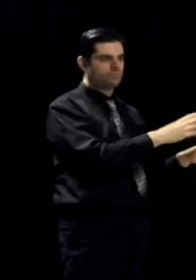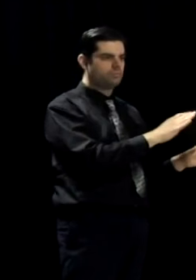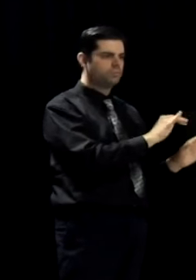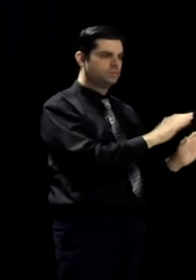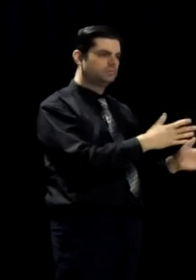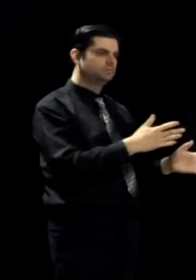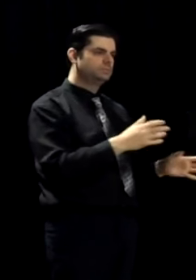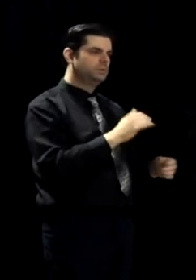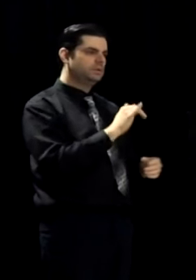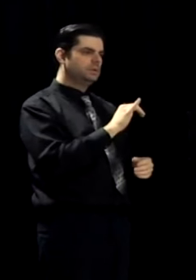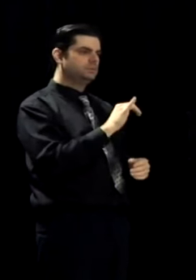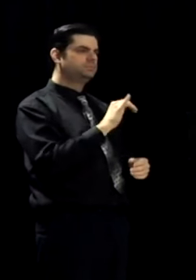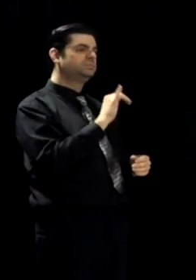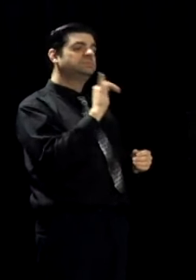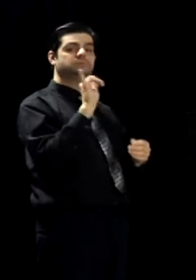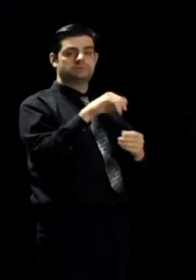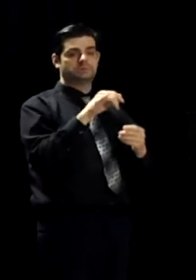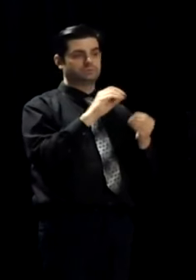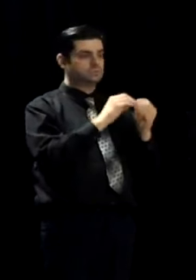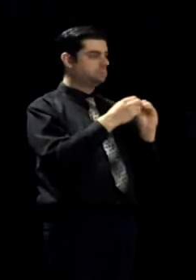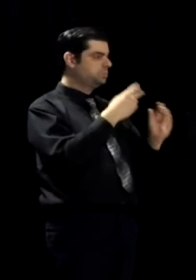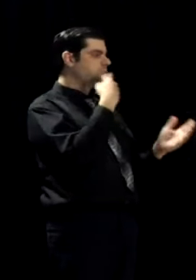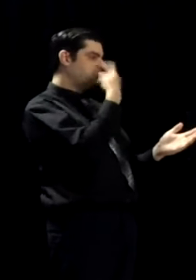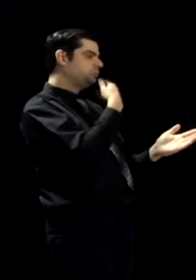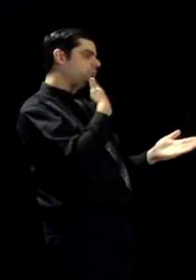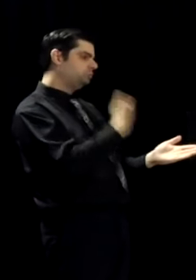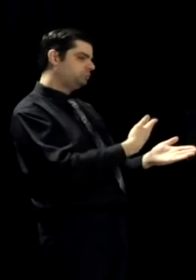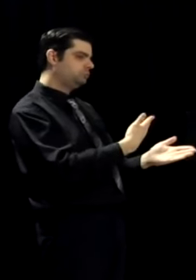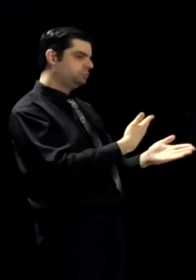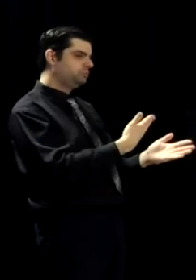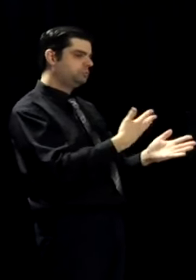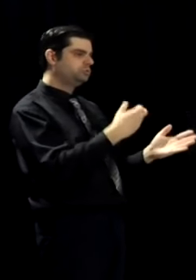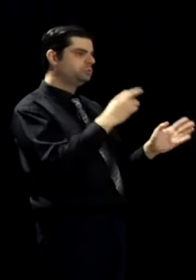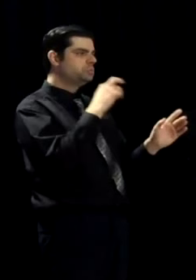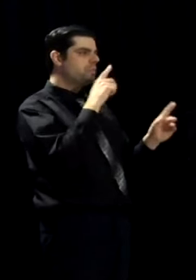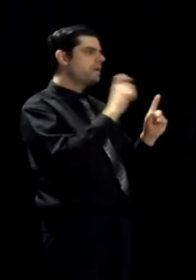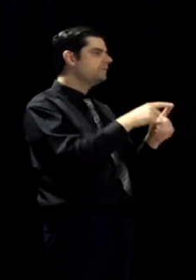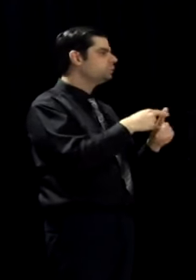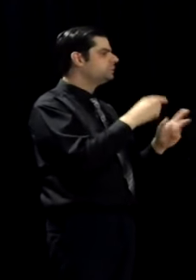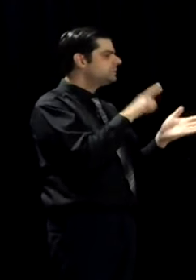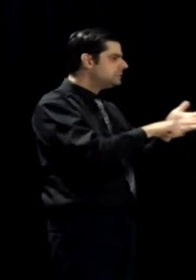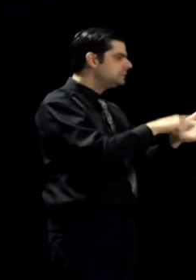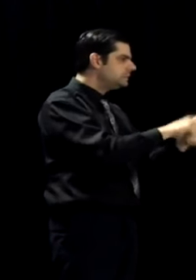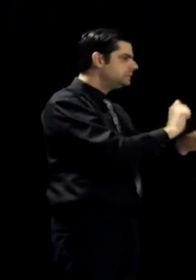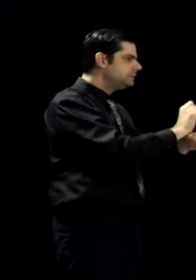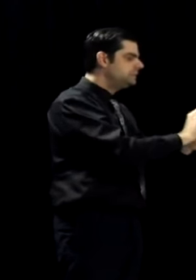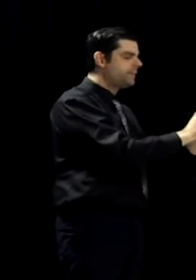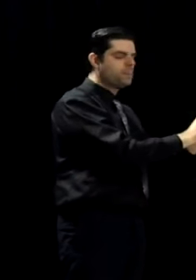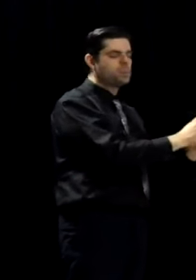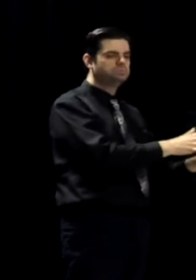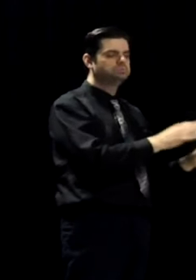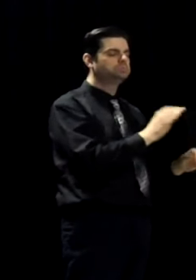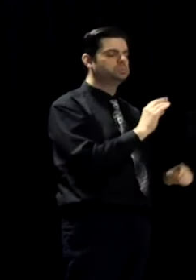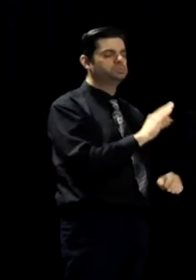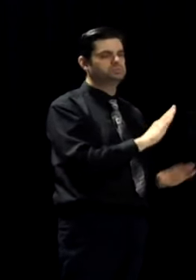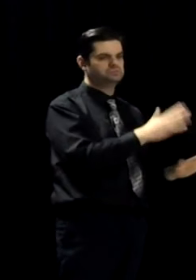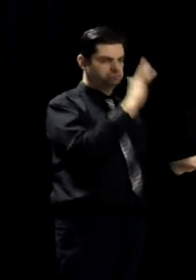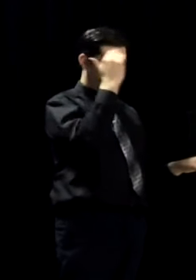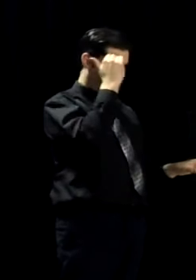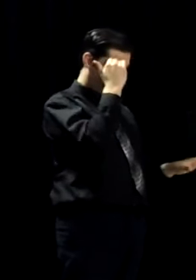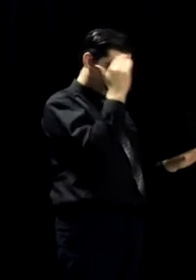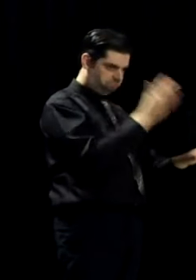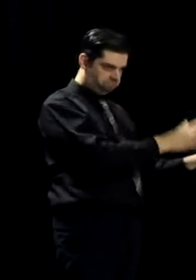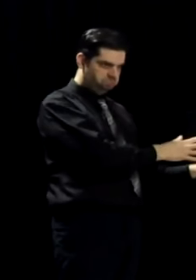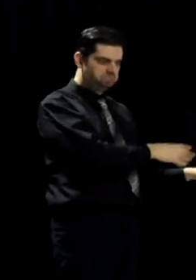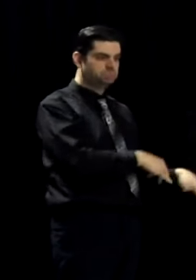track and get through to a recovery stage. 19 of our new cases are affiliated with senior